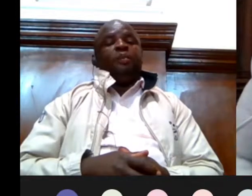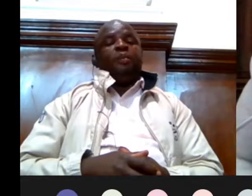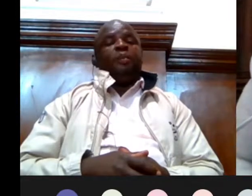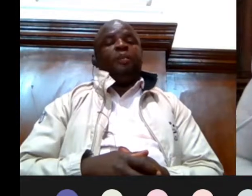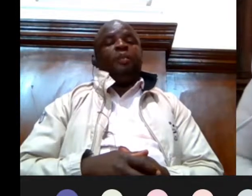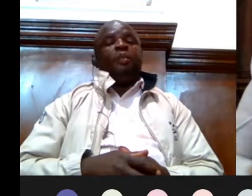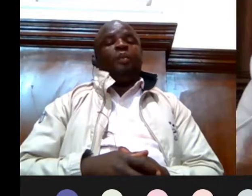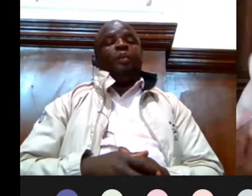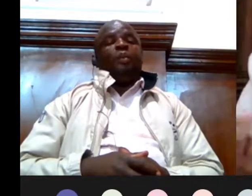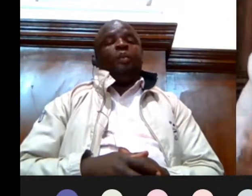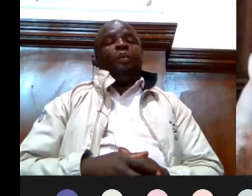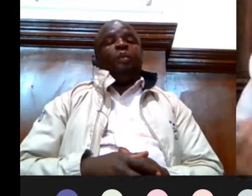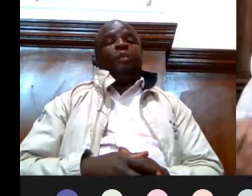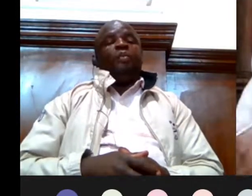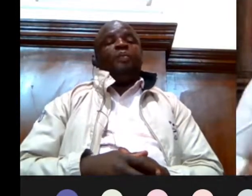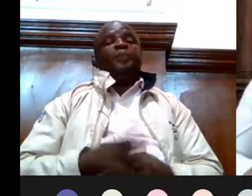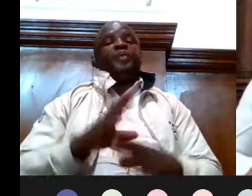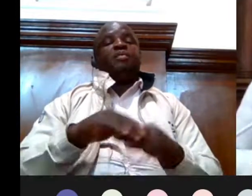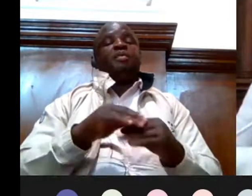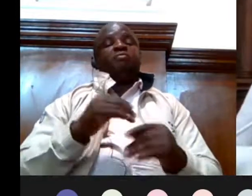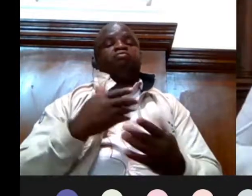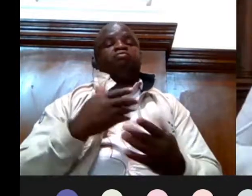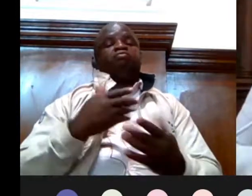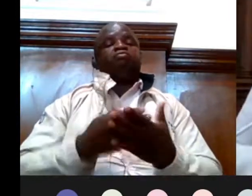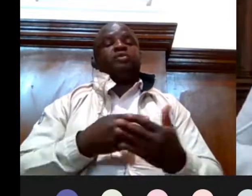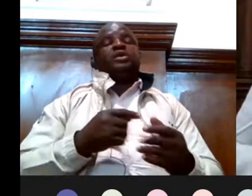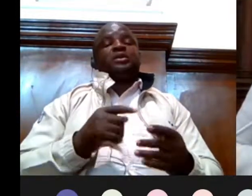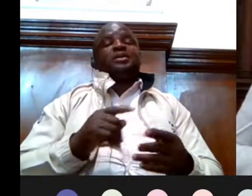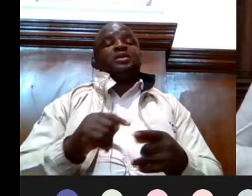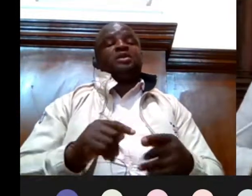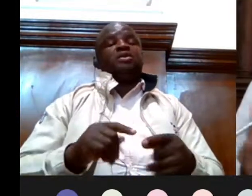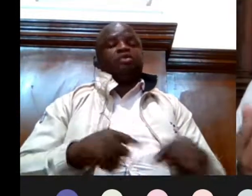Honorable members, let's proceed with the debates.